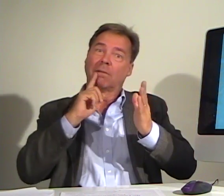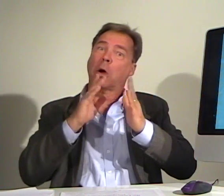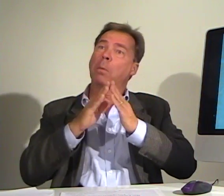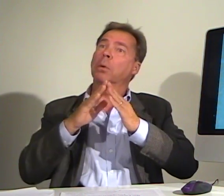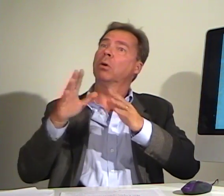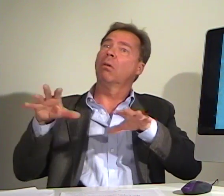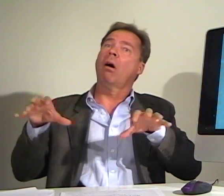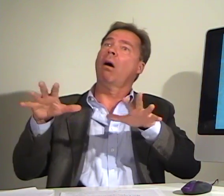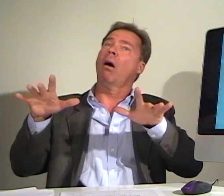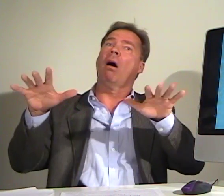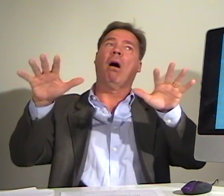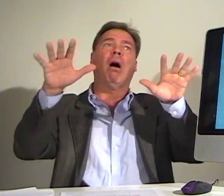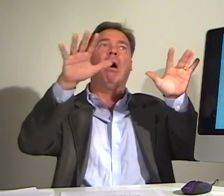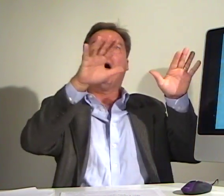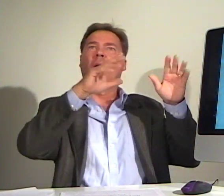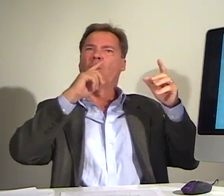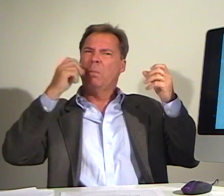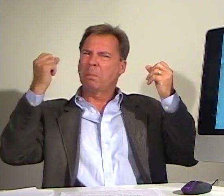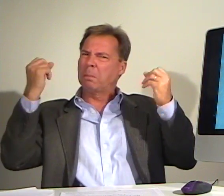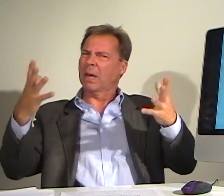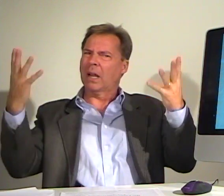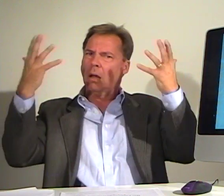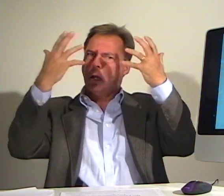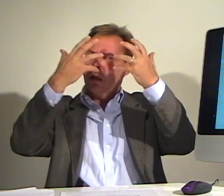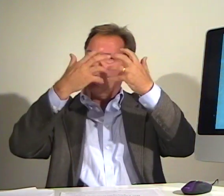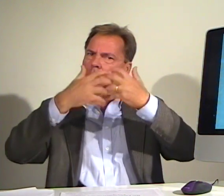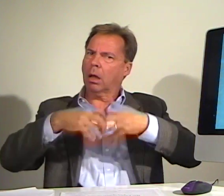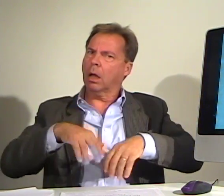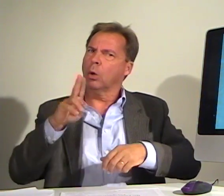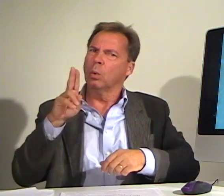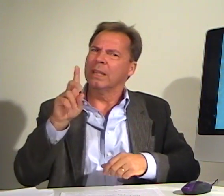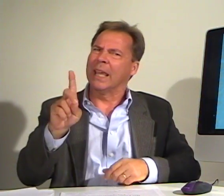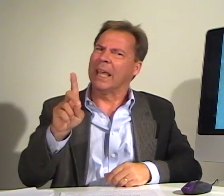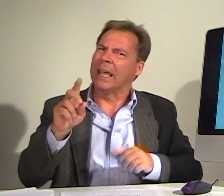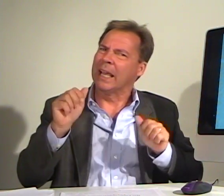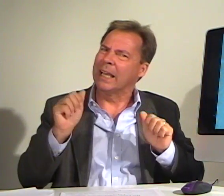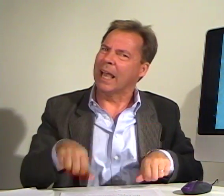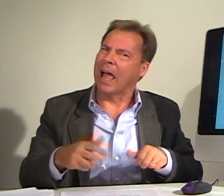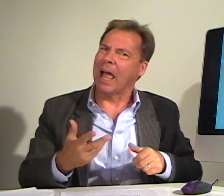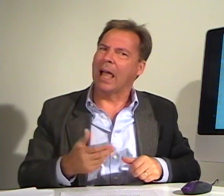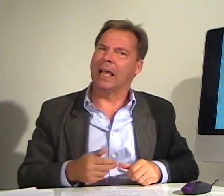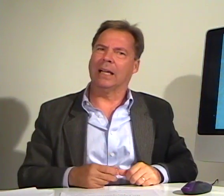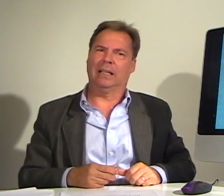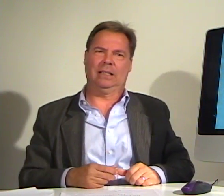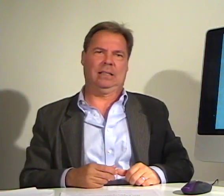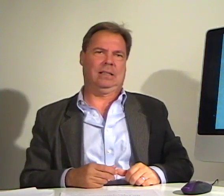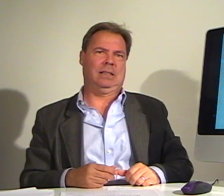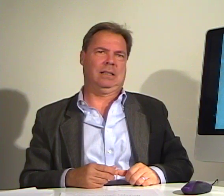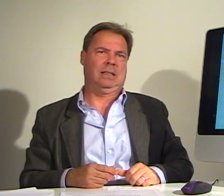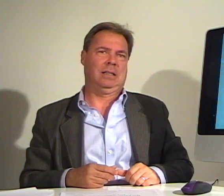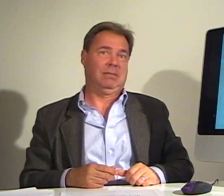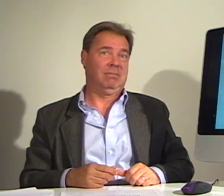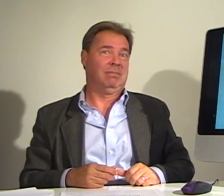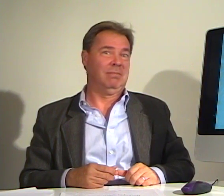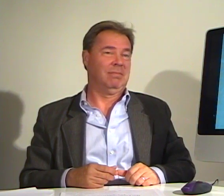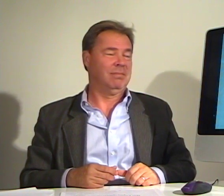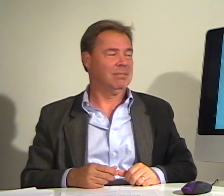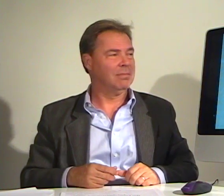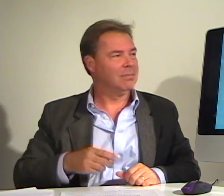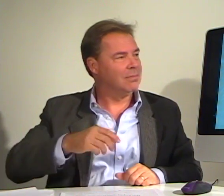So again, deaf community and all of our activism is something we need to consider, this concept of universal design and how we can really